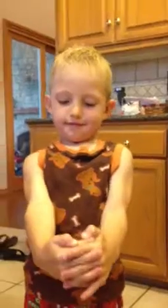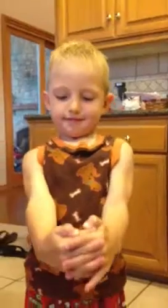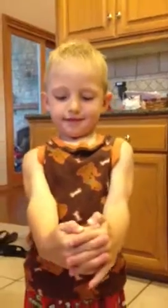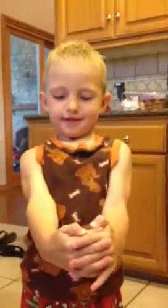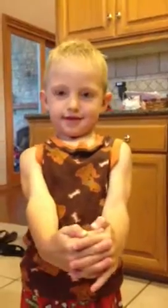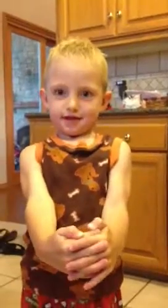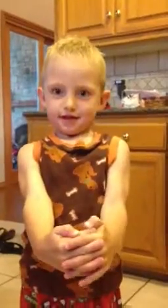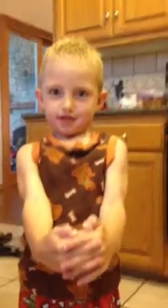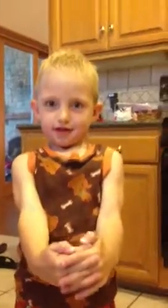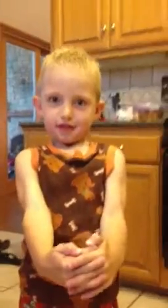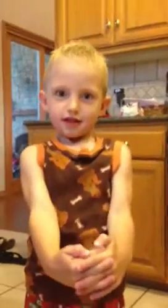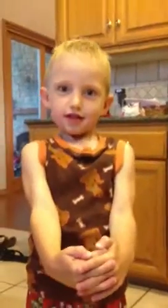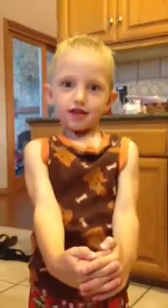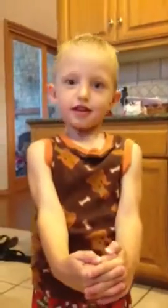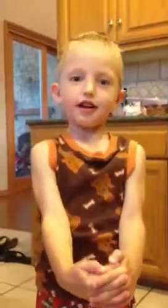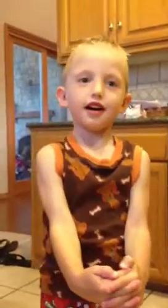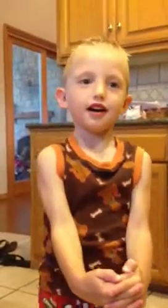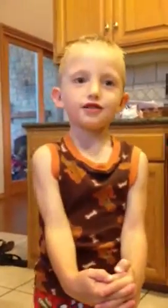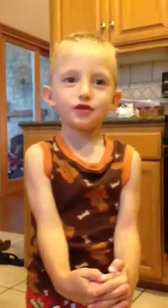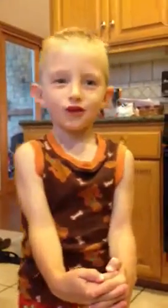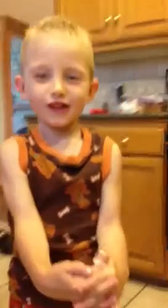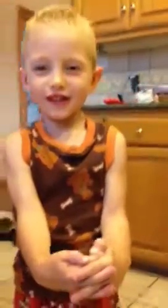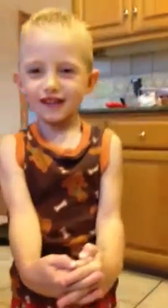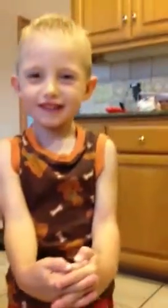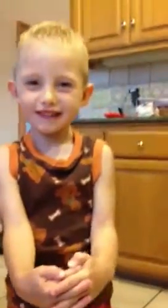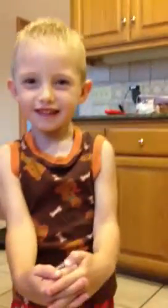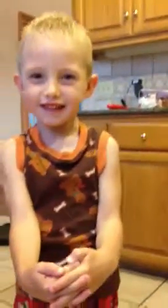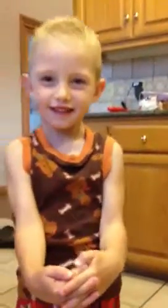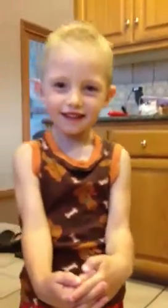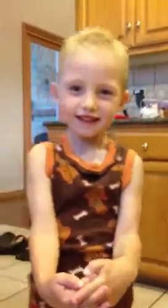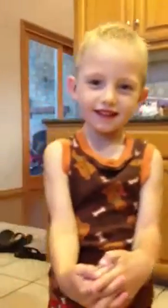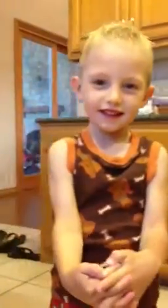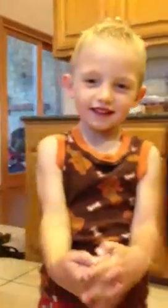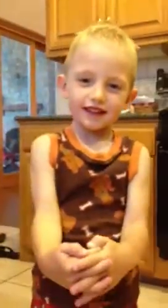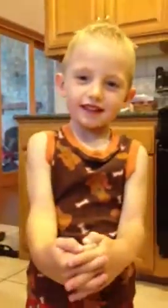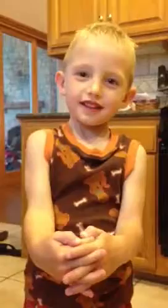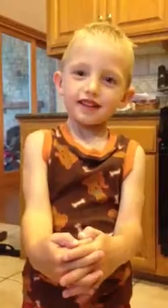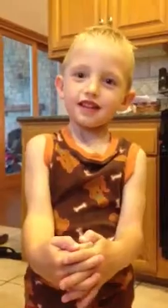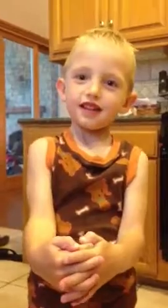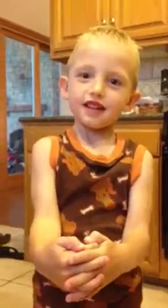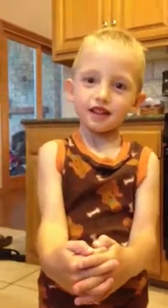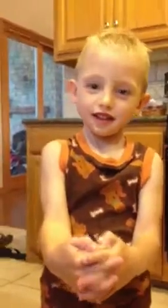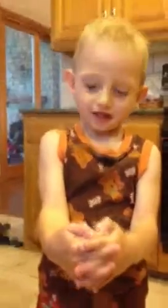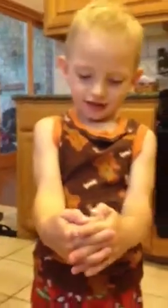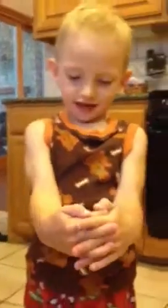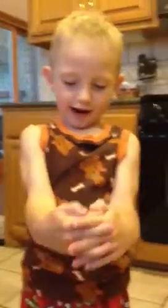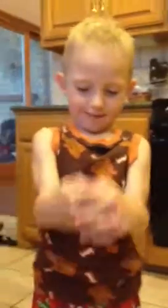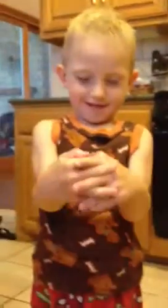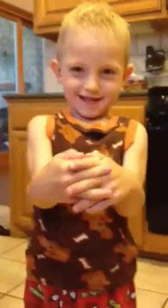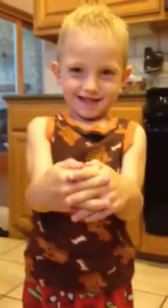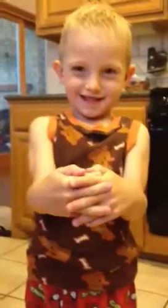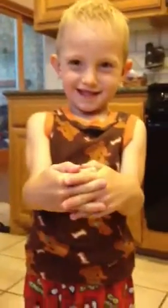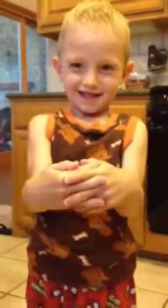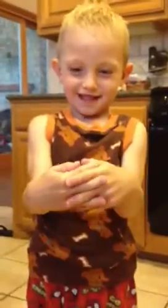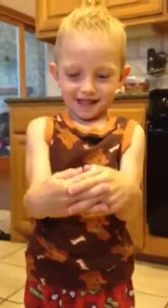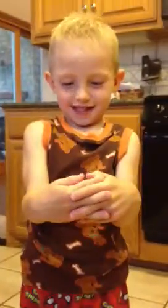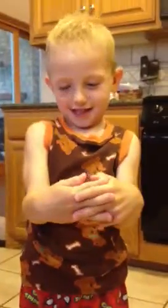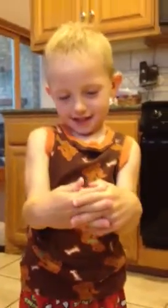Tyler, who's your cousin? Jordan. How big is Jordan's belly? That big. Why